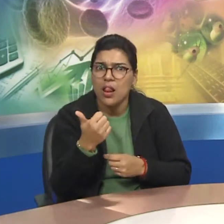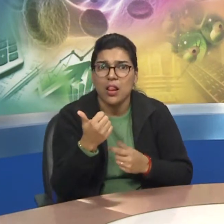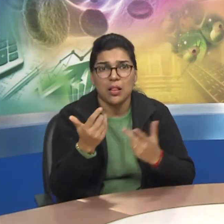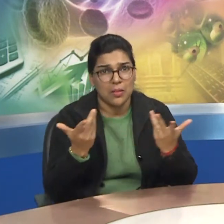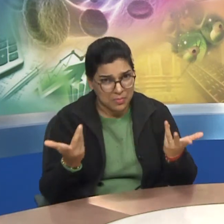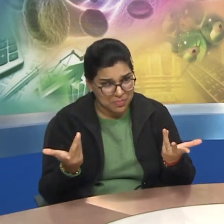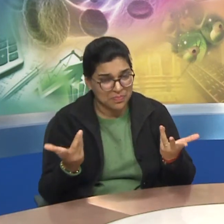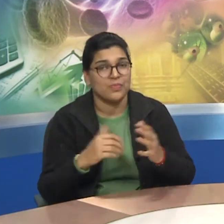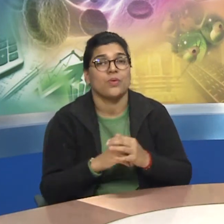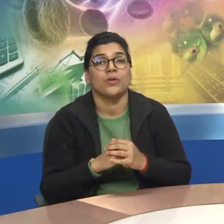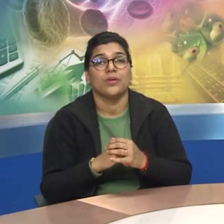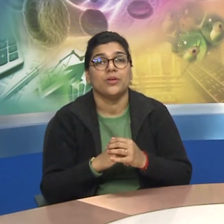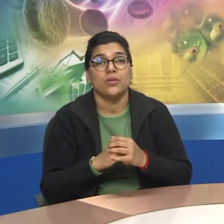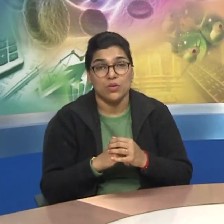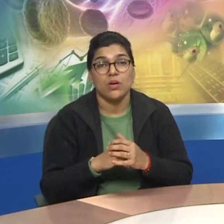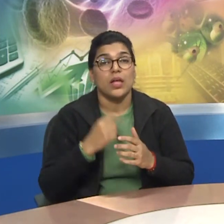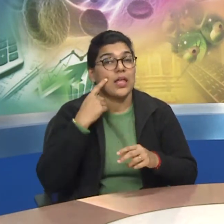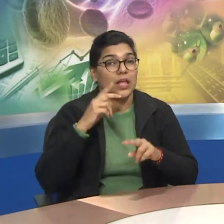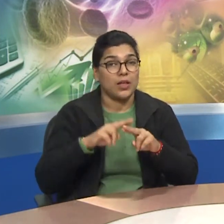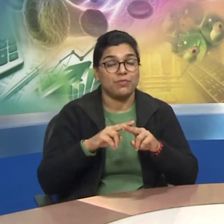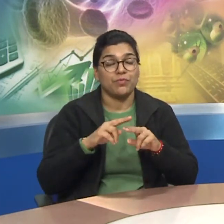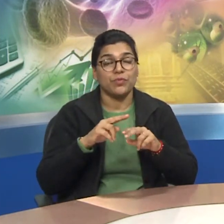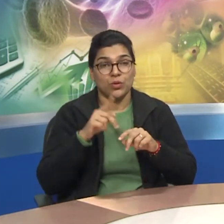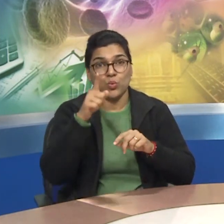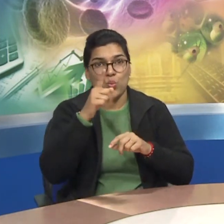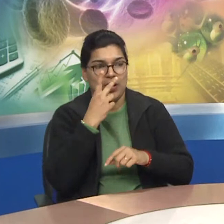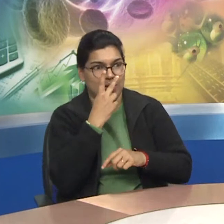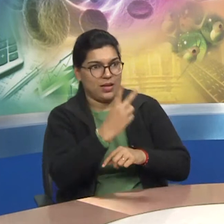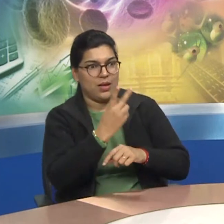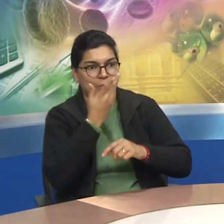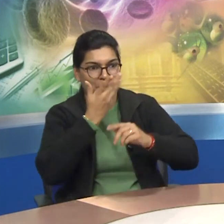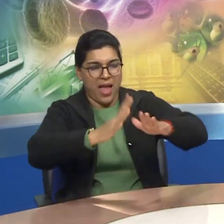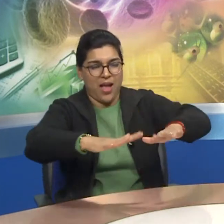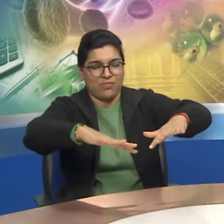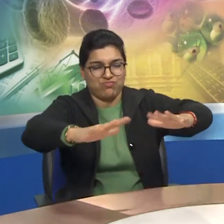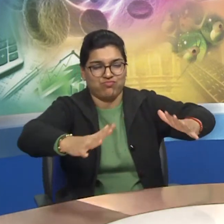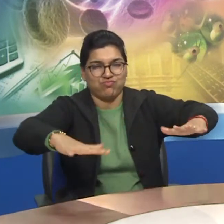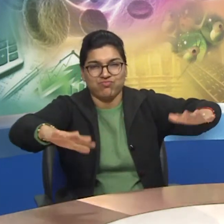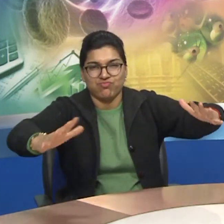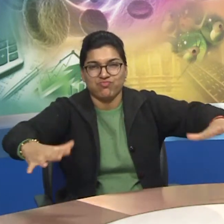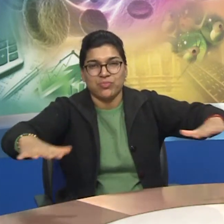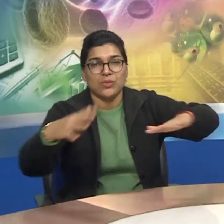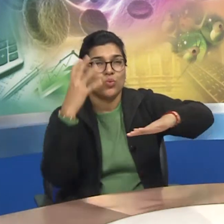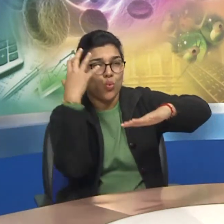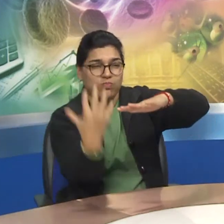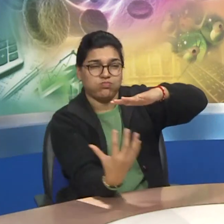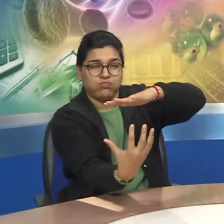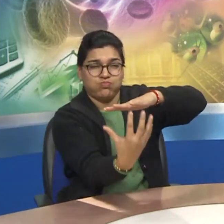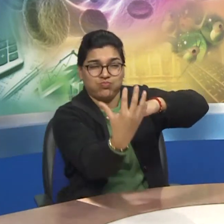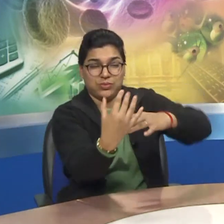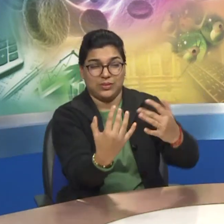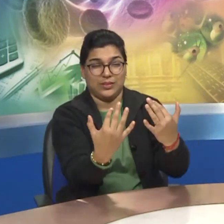Do you like looking at the shimmering water of the oceans and seas?